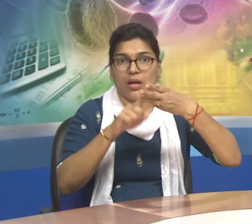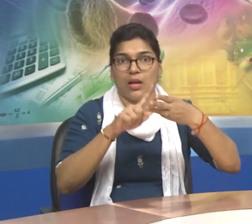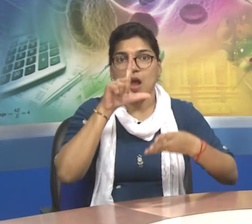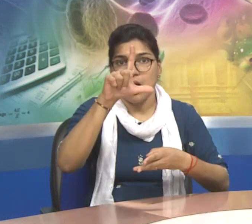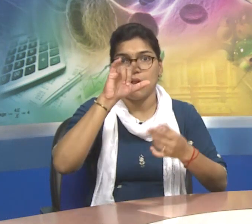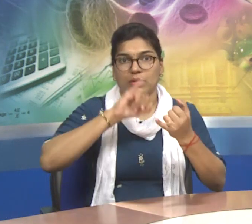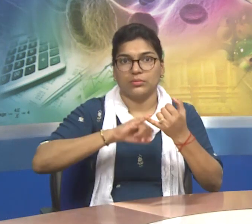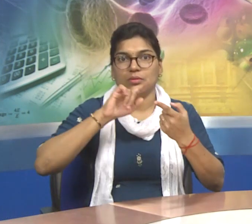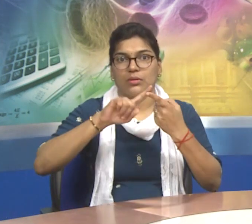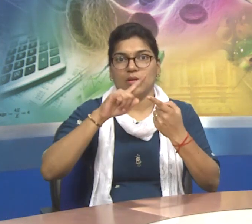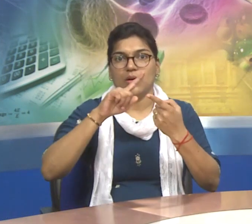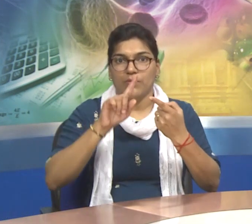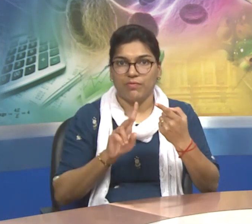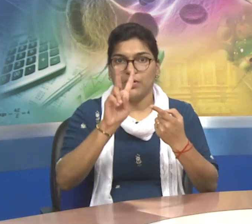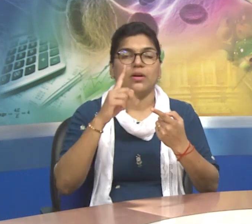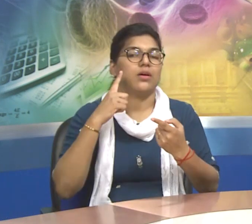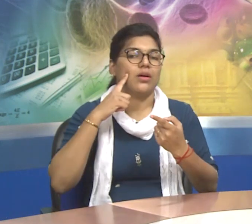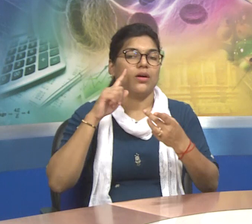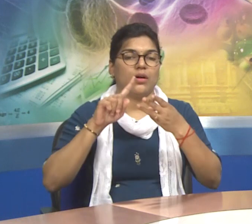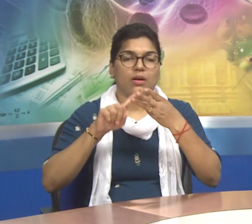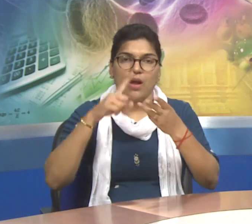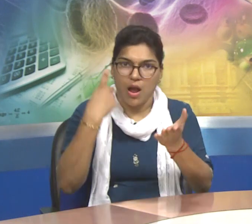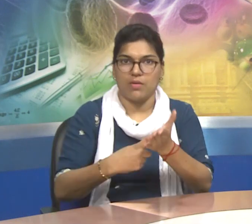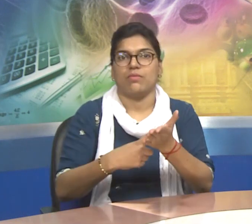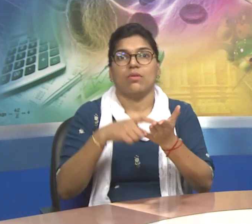which is popularly known as Science Direct.